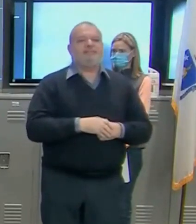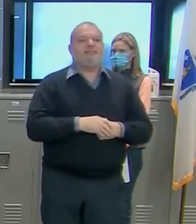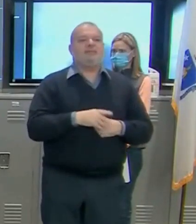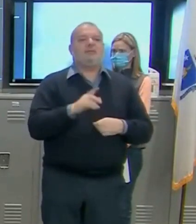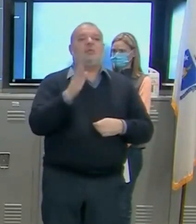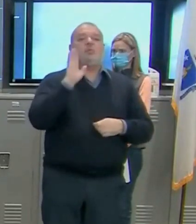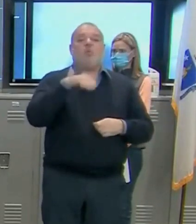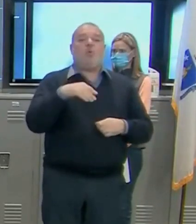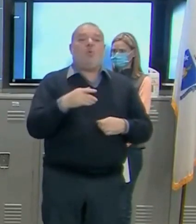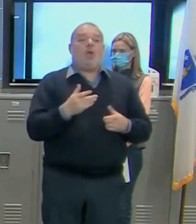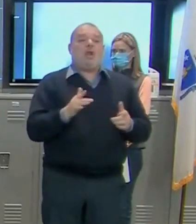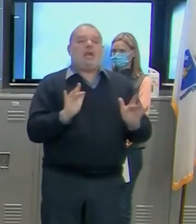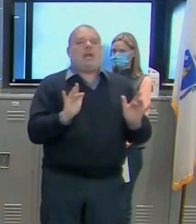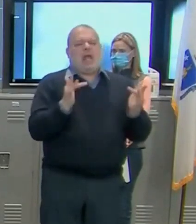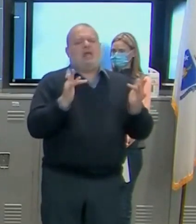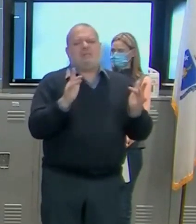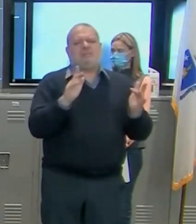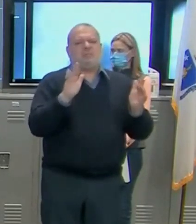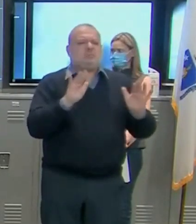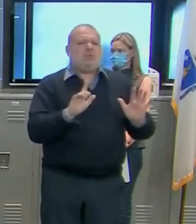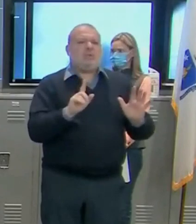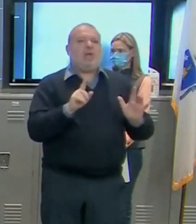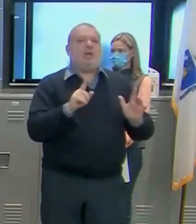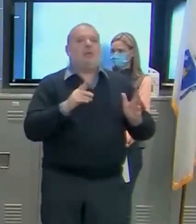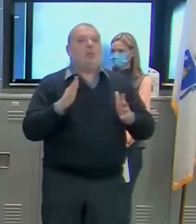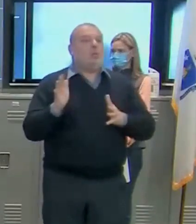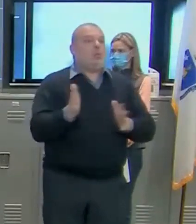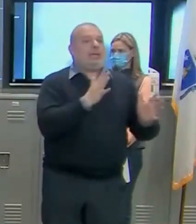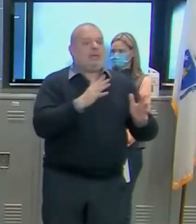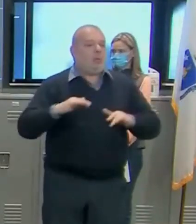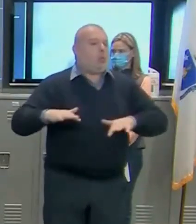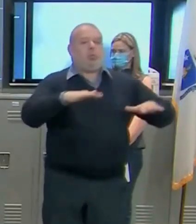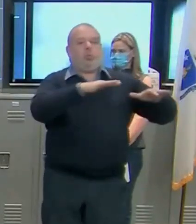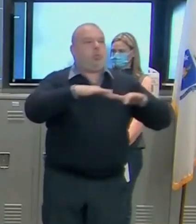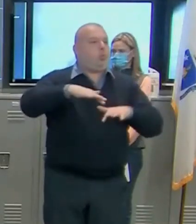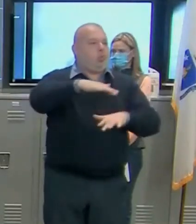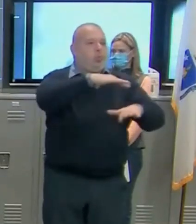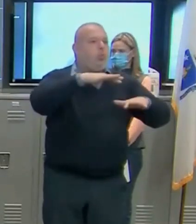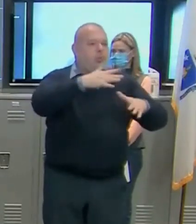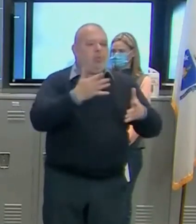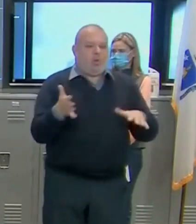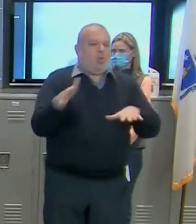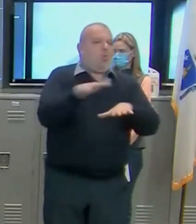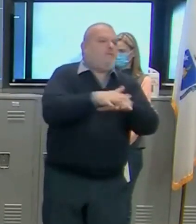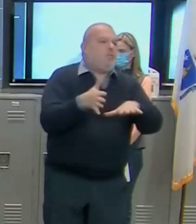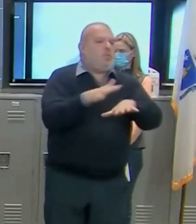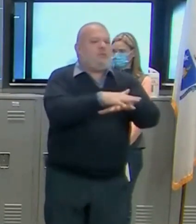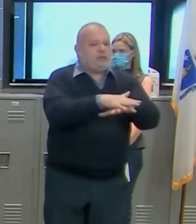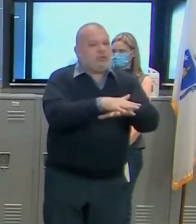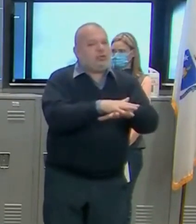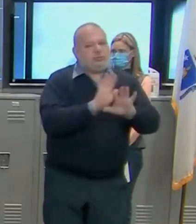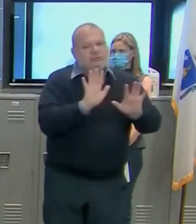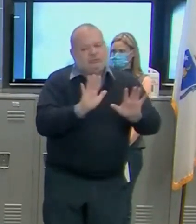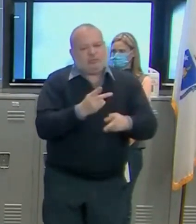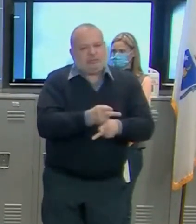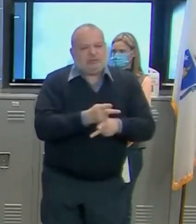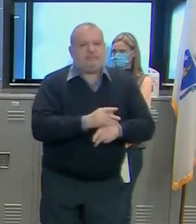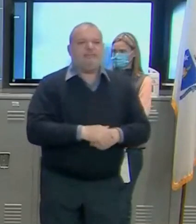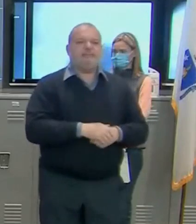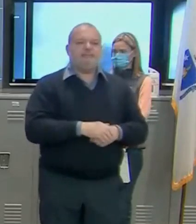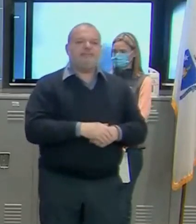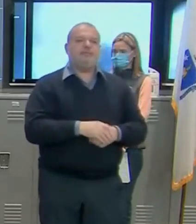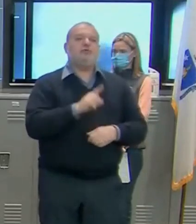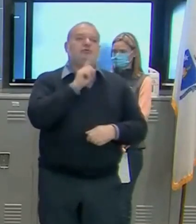drifts. Our interstates are especially prone to developing snow drifts, as are any